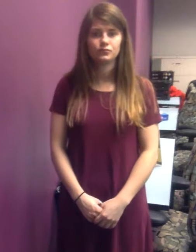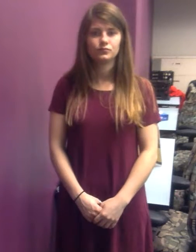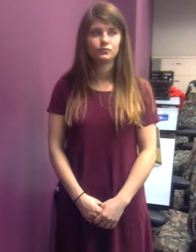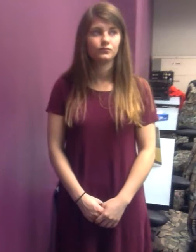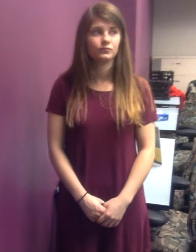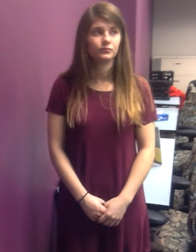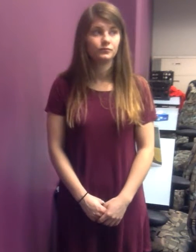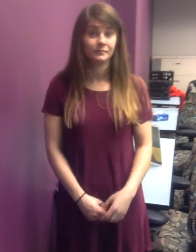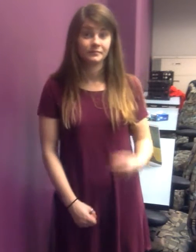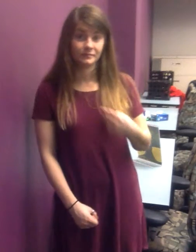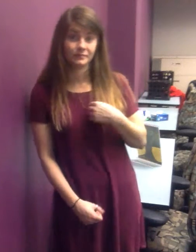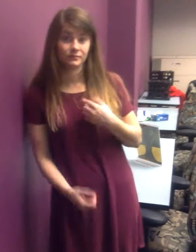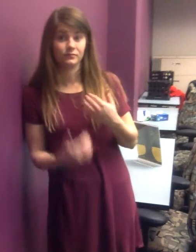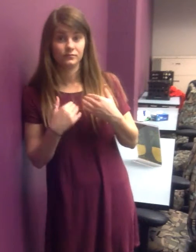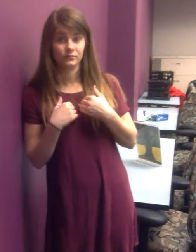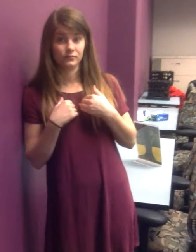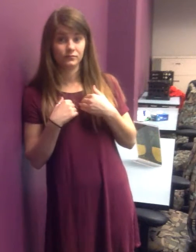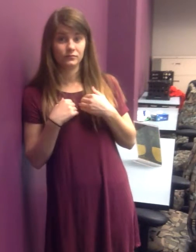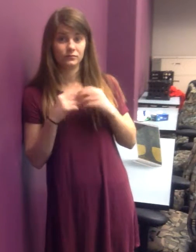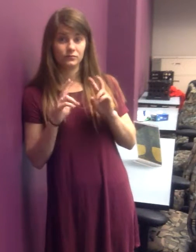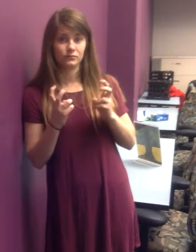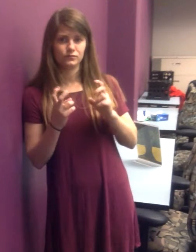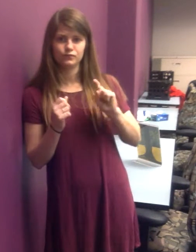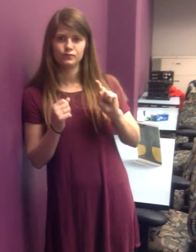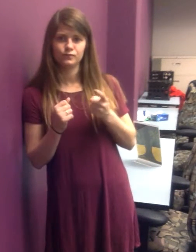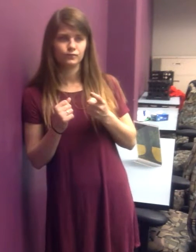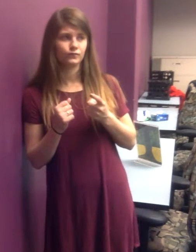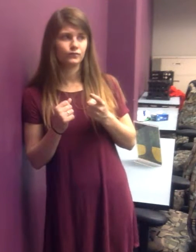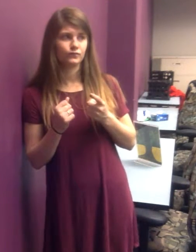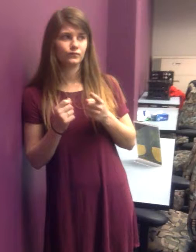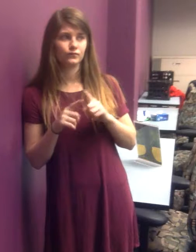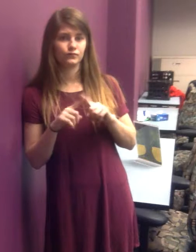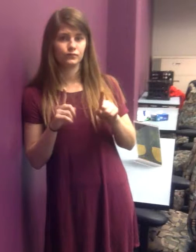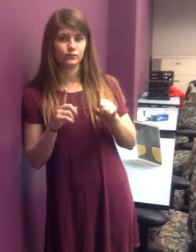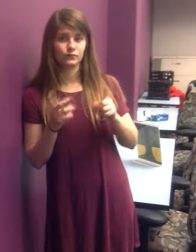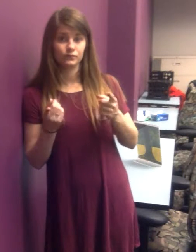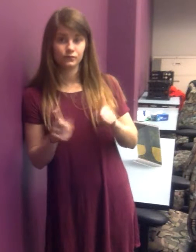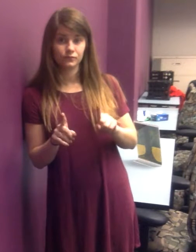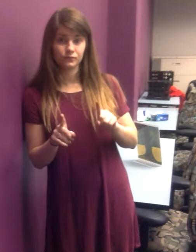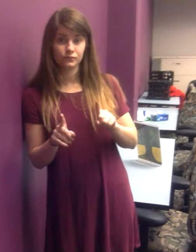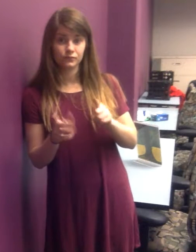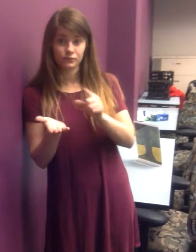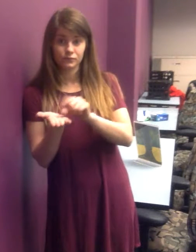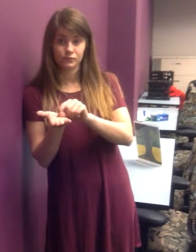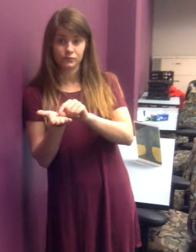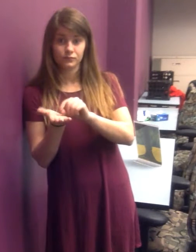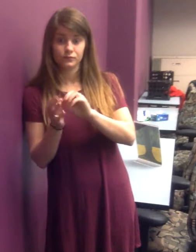university received a FOIA request for my email. The goal of this was to try to find something in the emails that